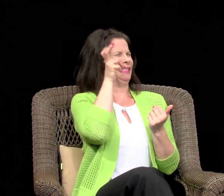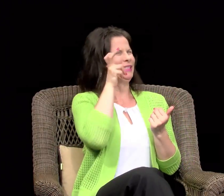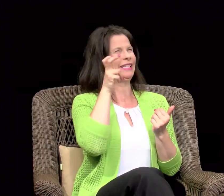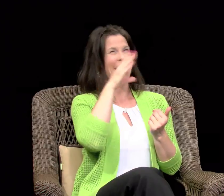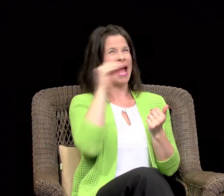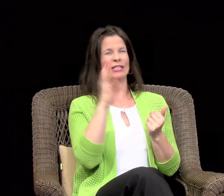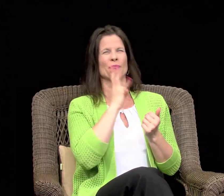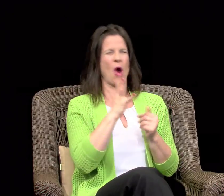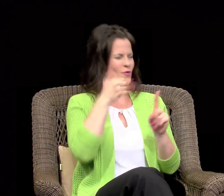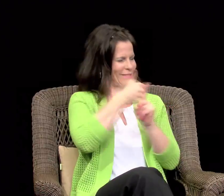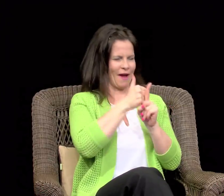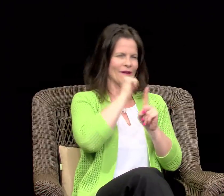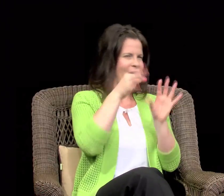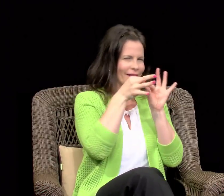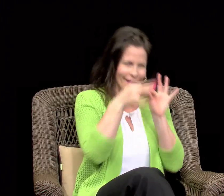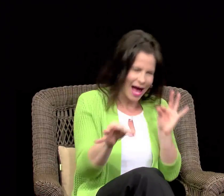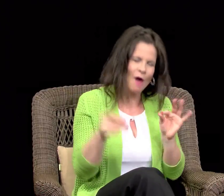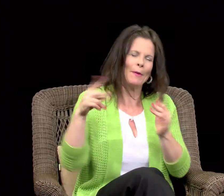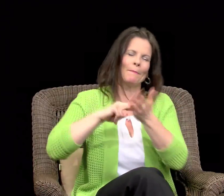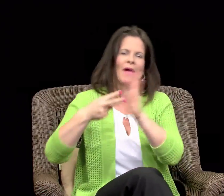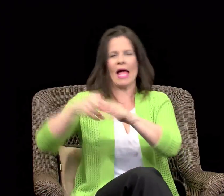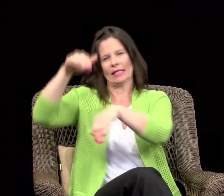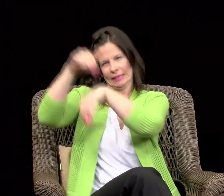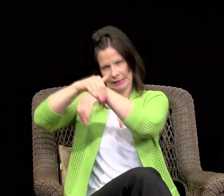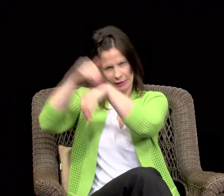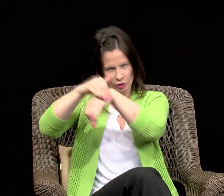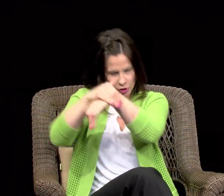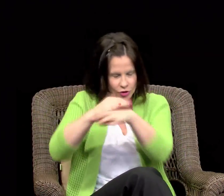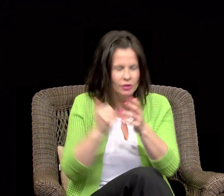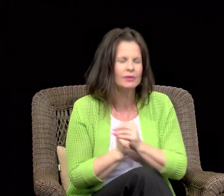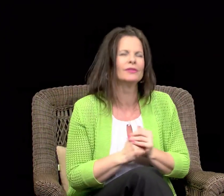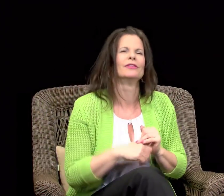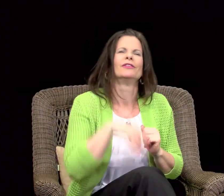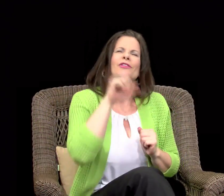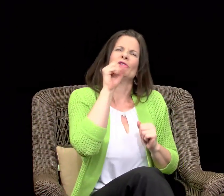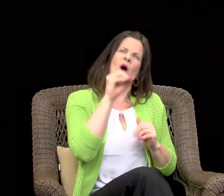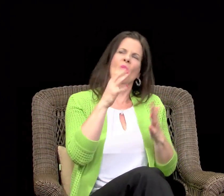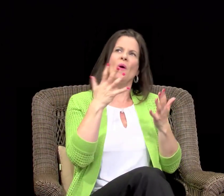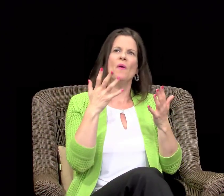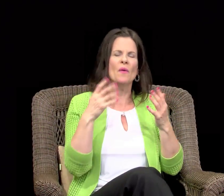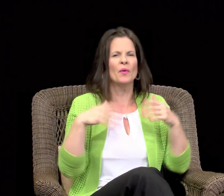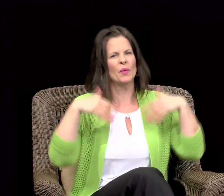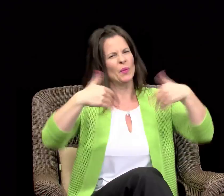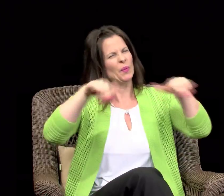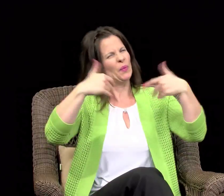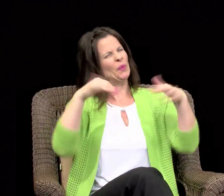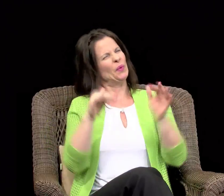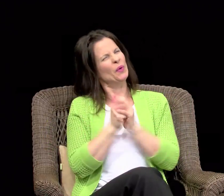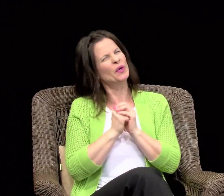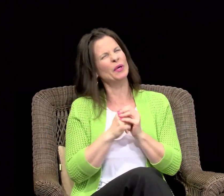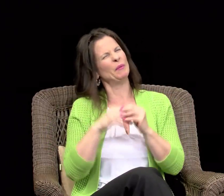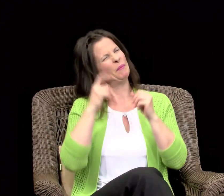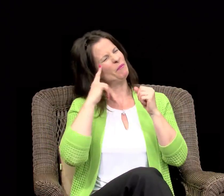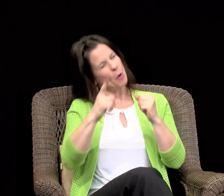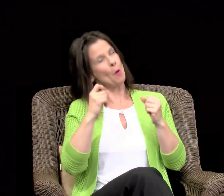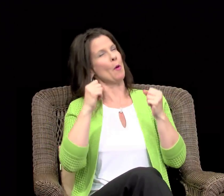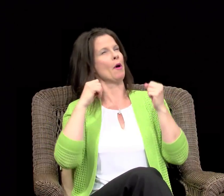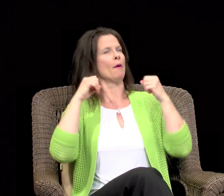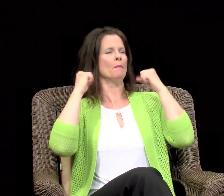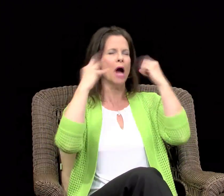elevated to his language. And what they felt was English was the only language because it had hearing, you